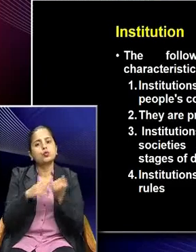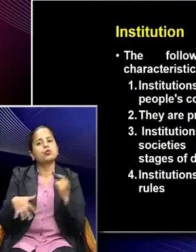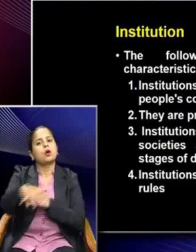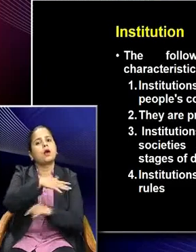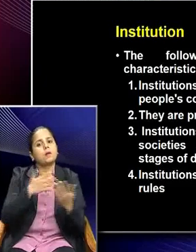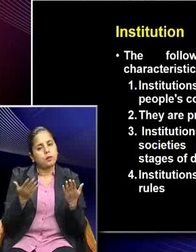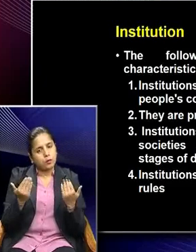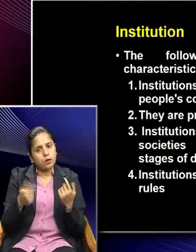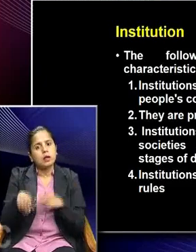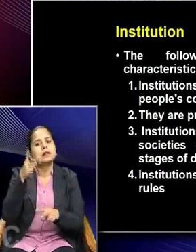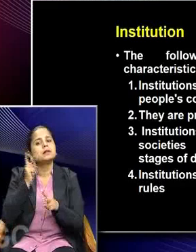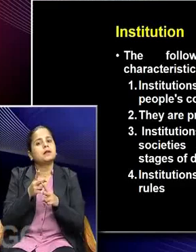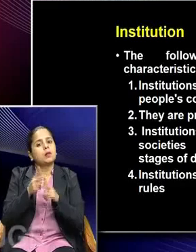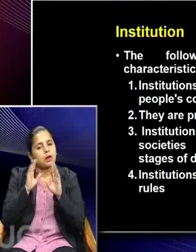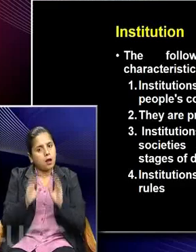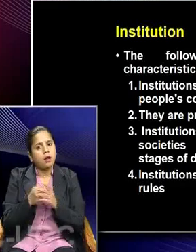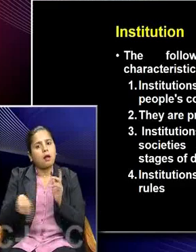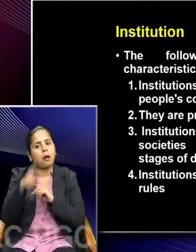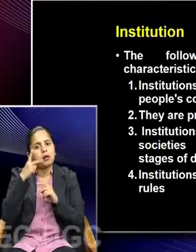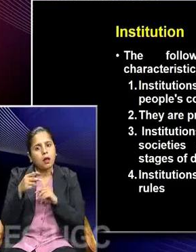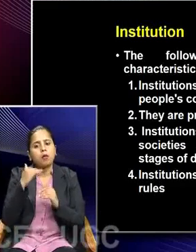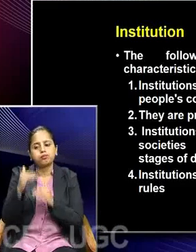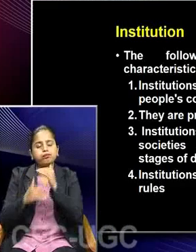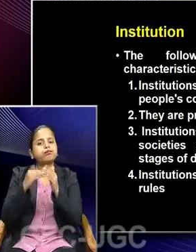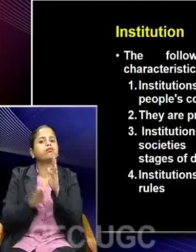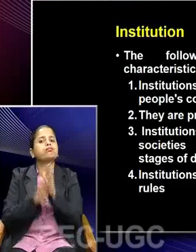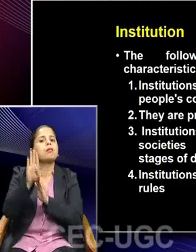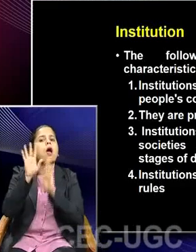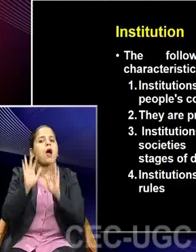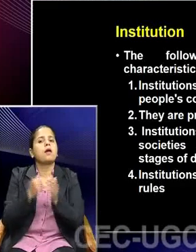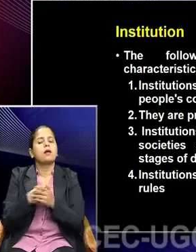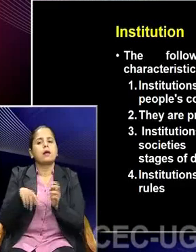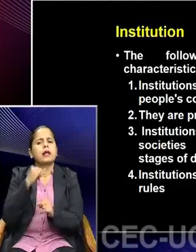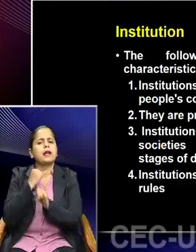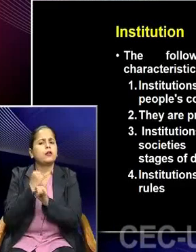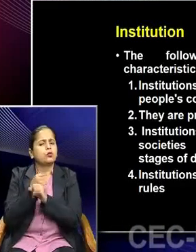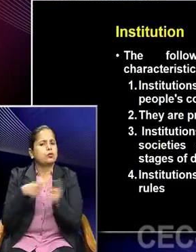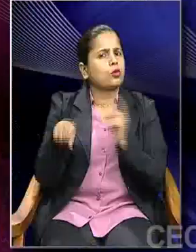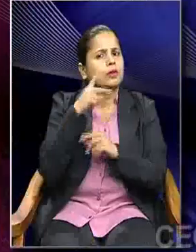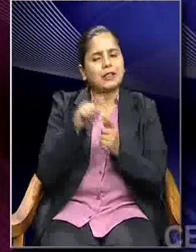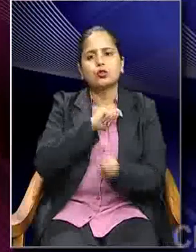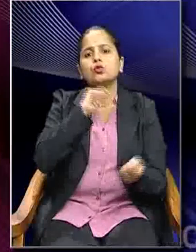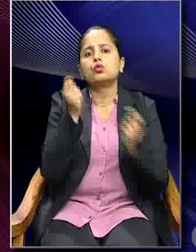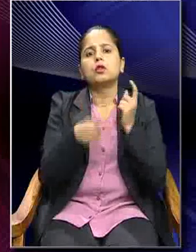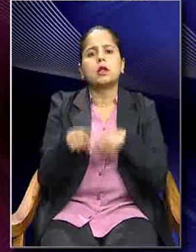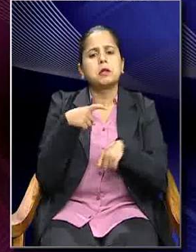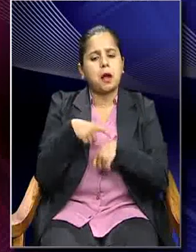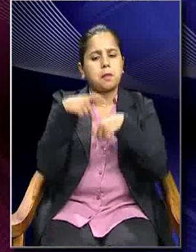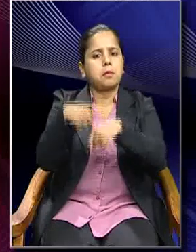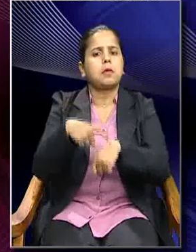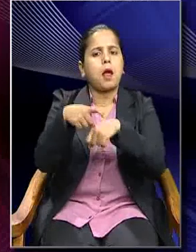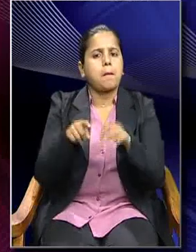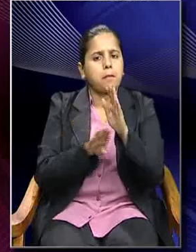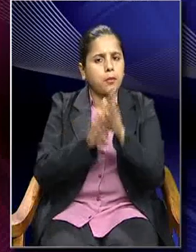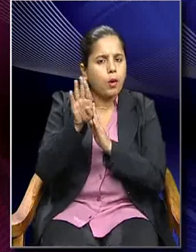have existed at all stages of development. The institutions kind of change with time, with progress,